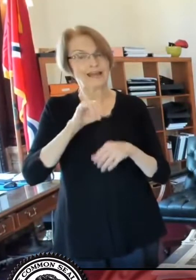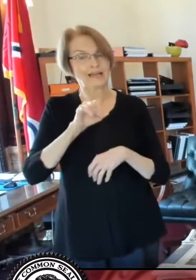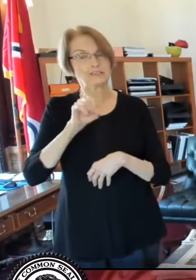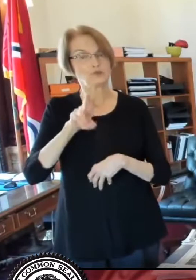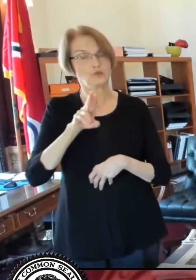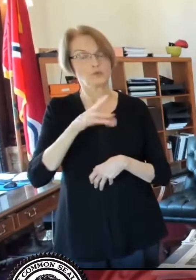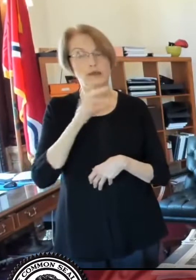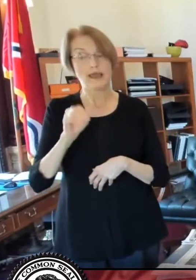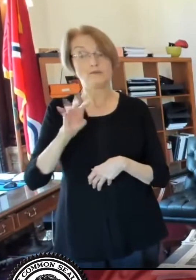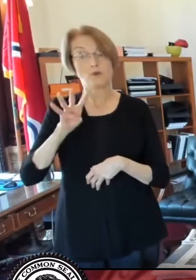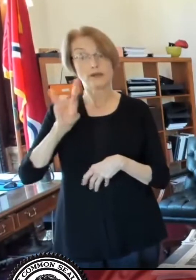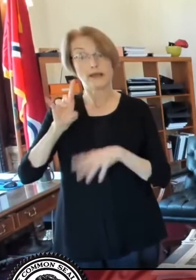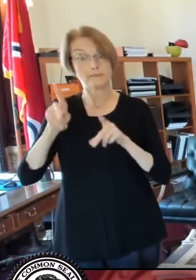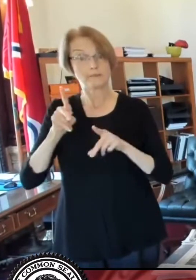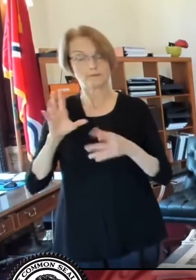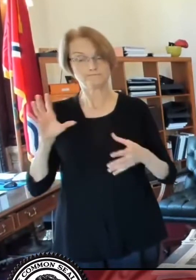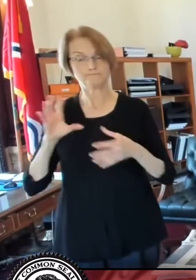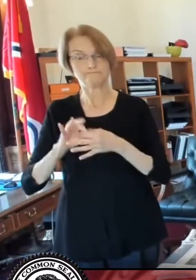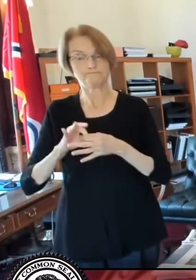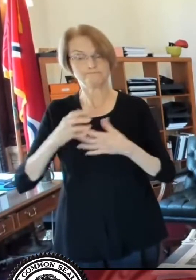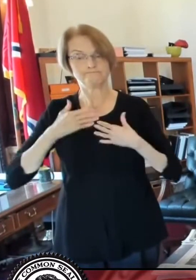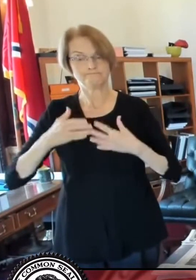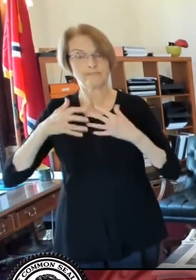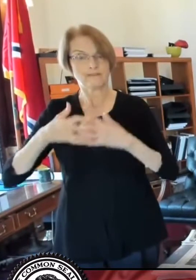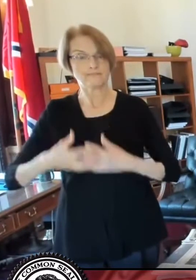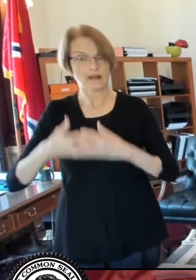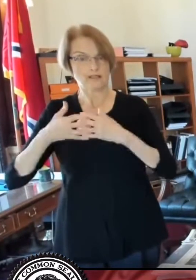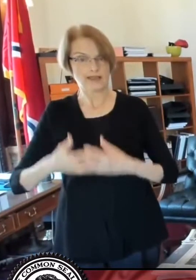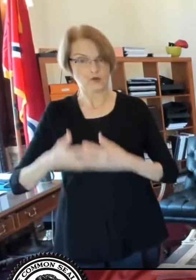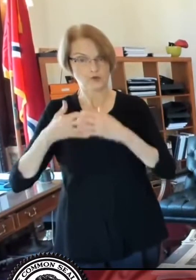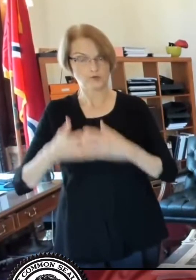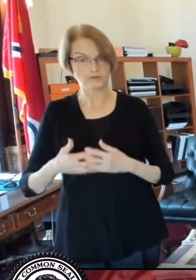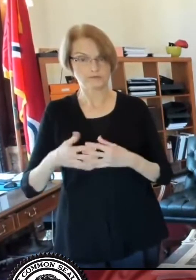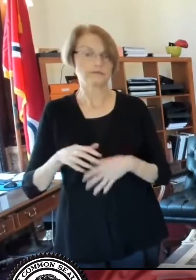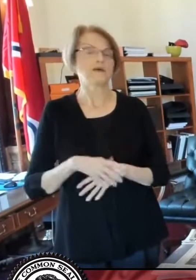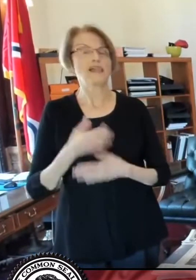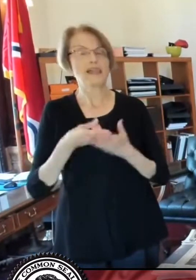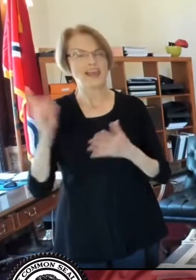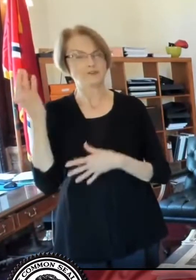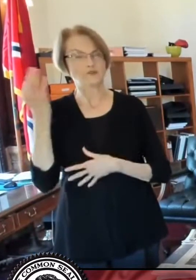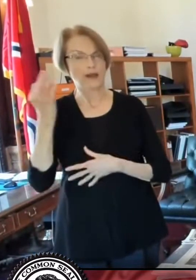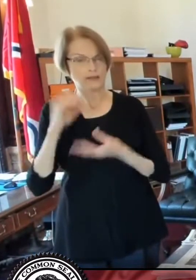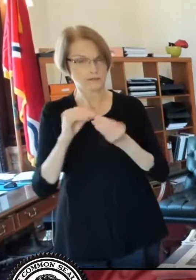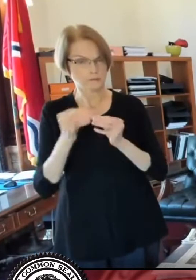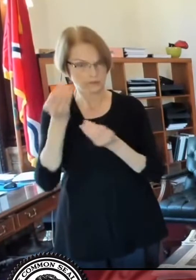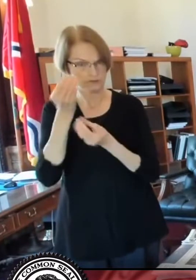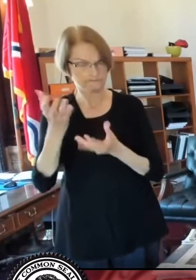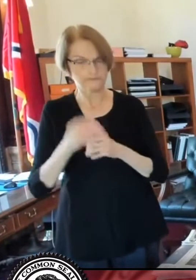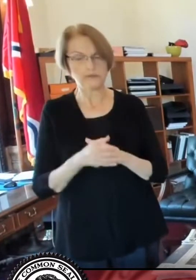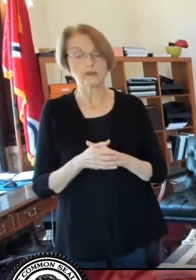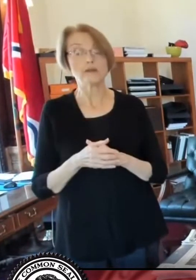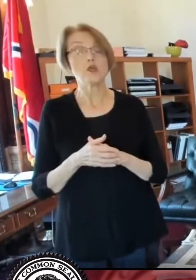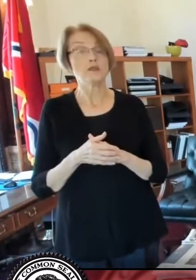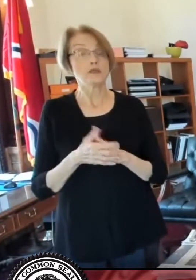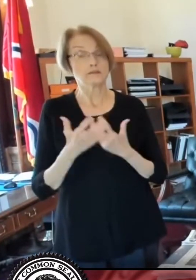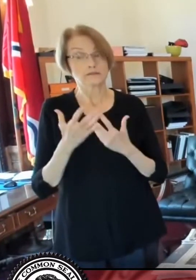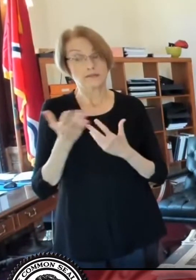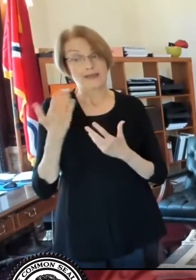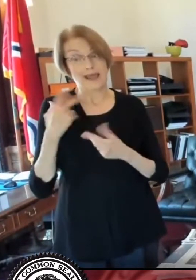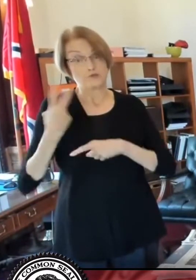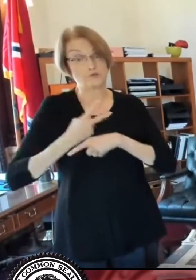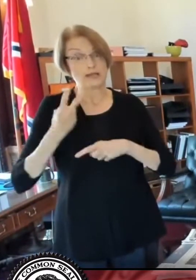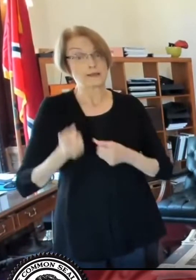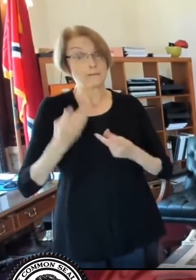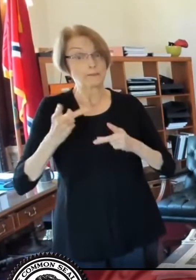48 were on ventilators. So those are Friday's numbers. Now, patients admitted last couple of days